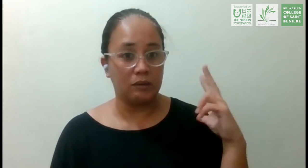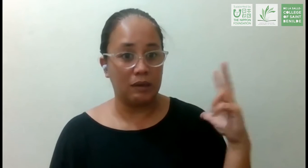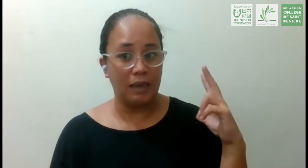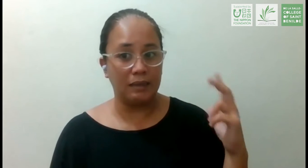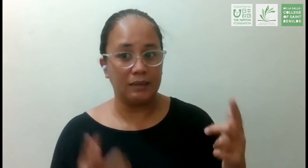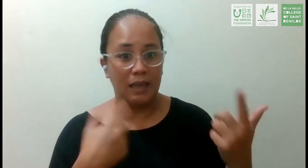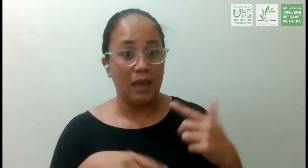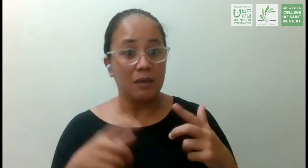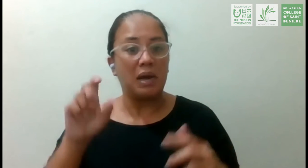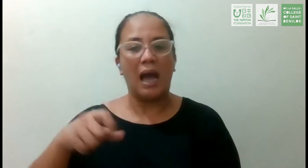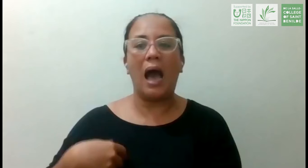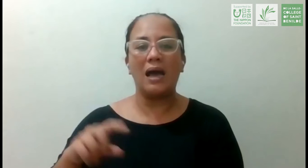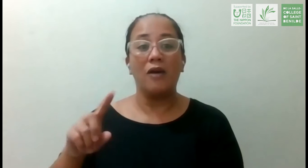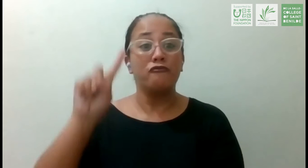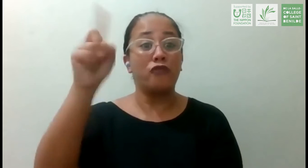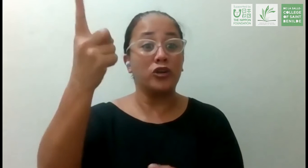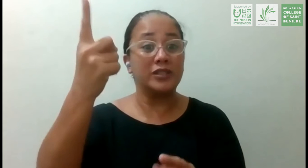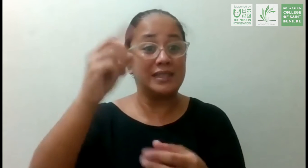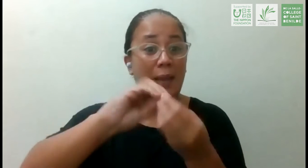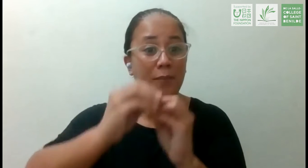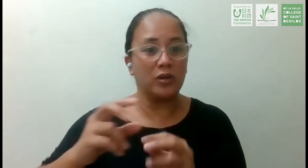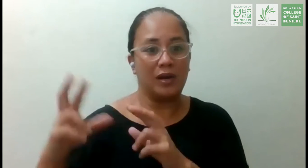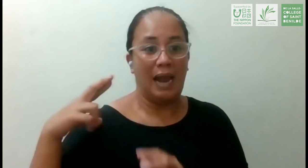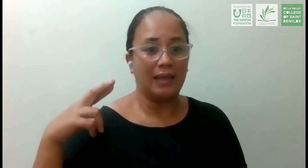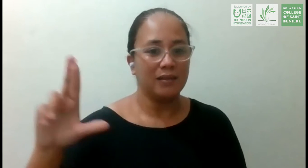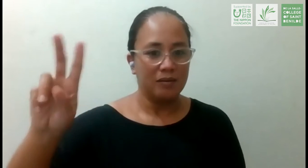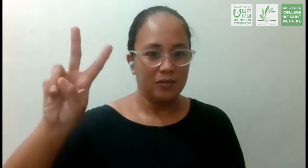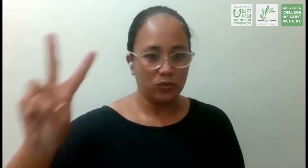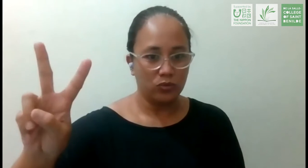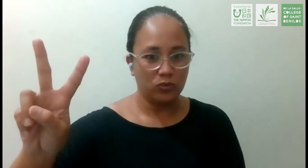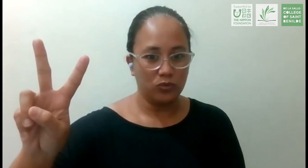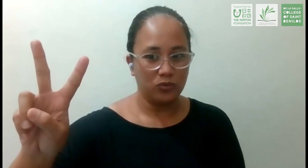dominant hand, and then the second number on your